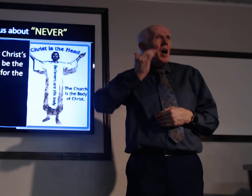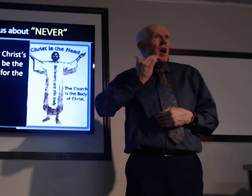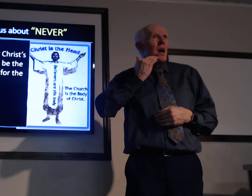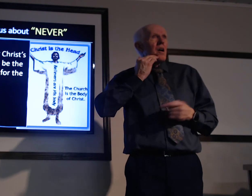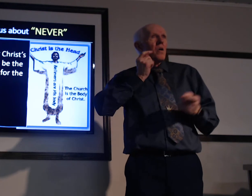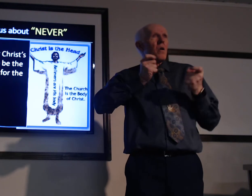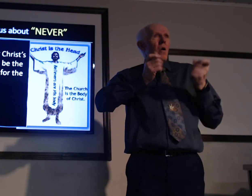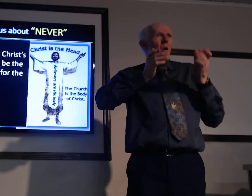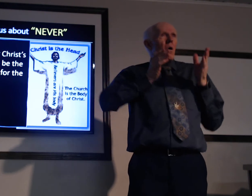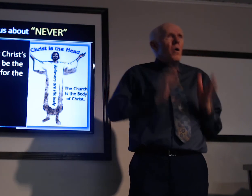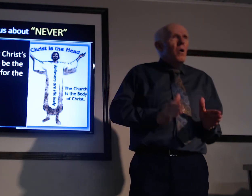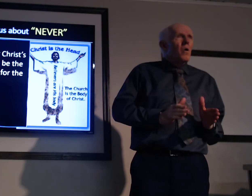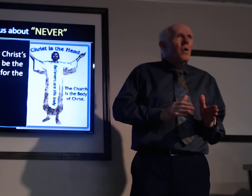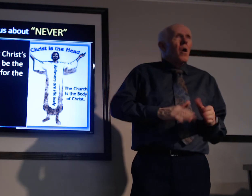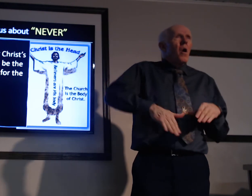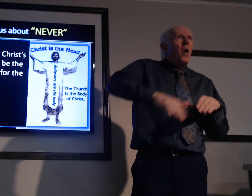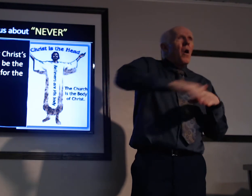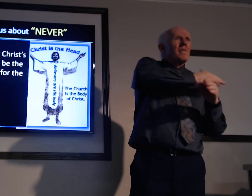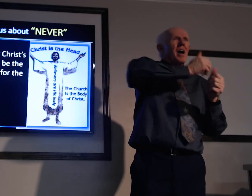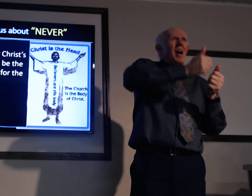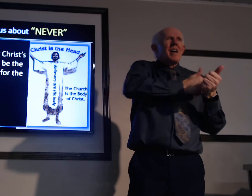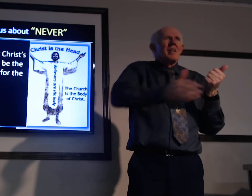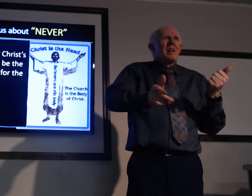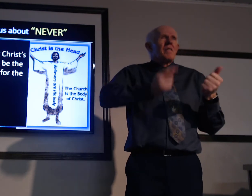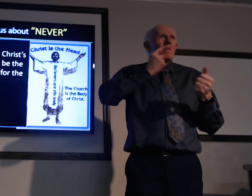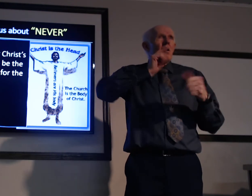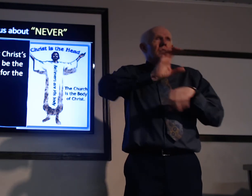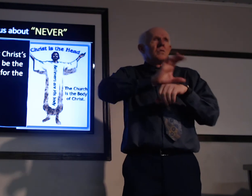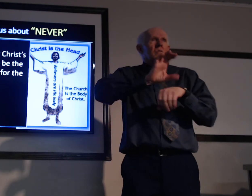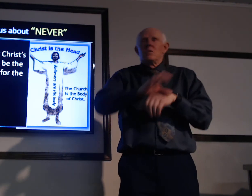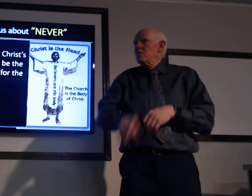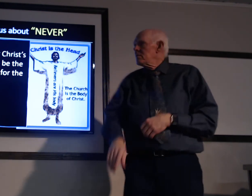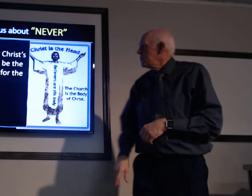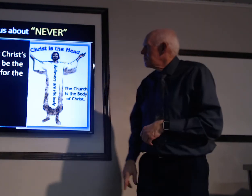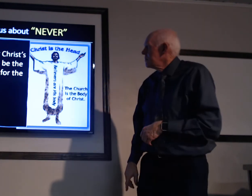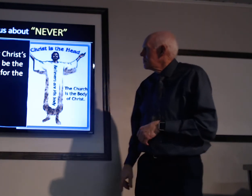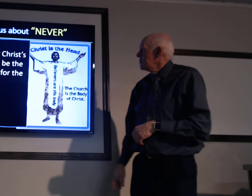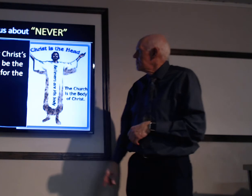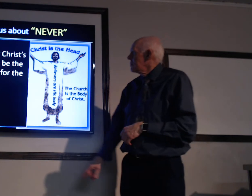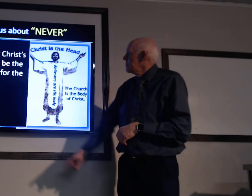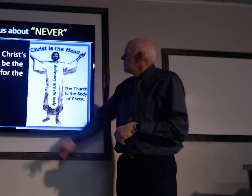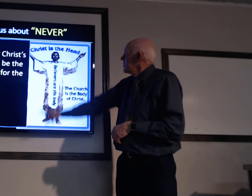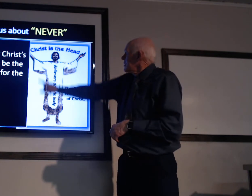the head or ruler over everything for the church.